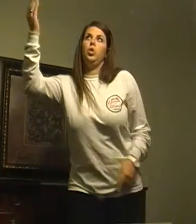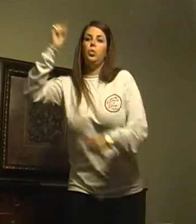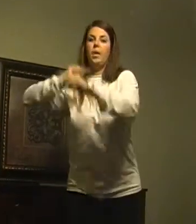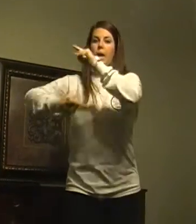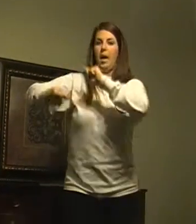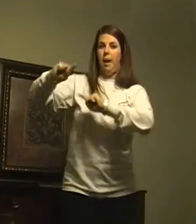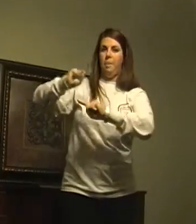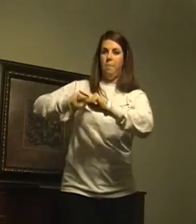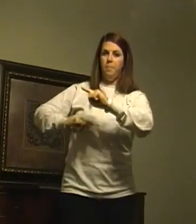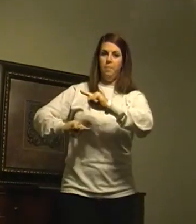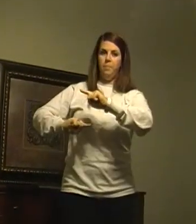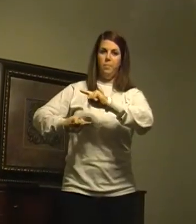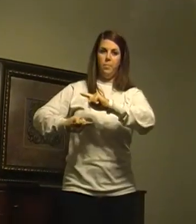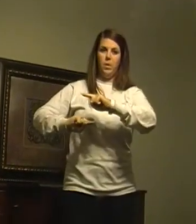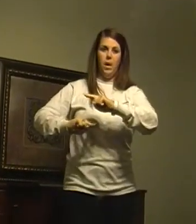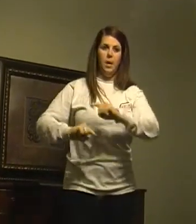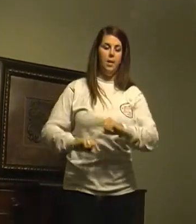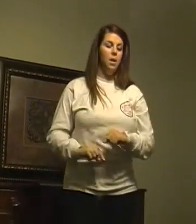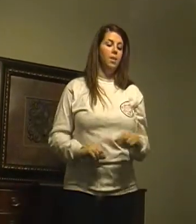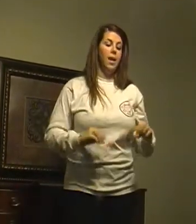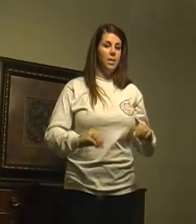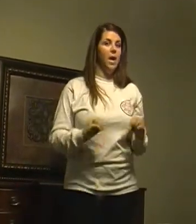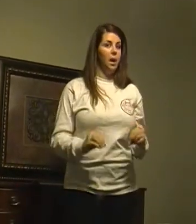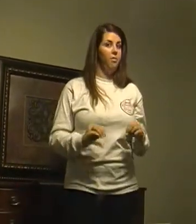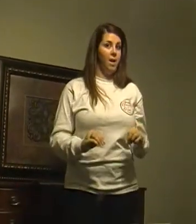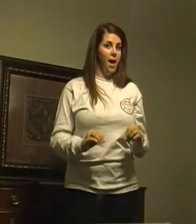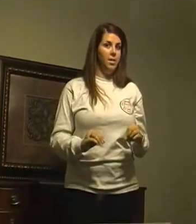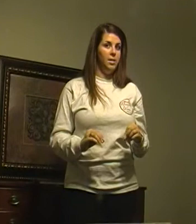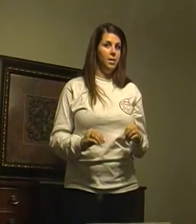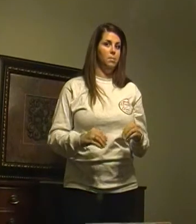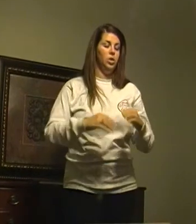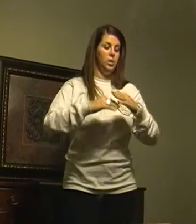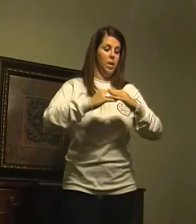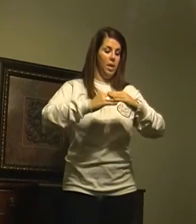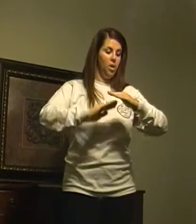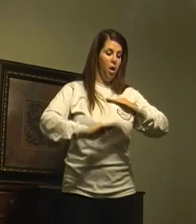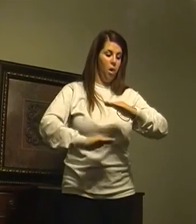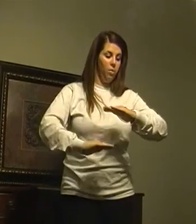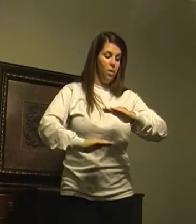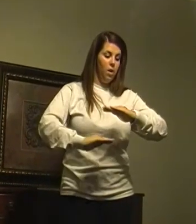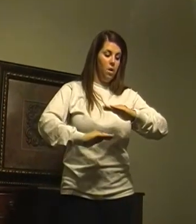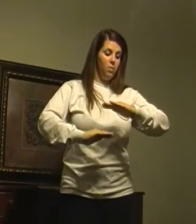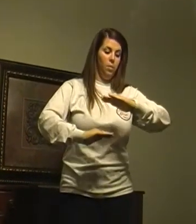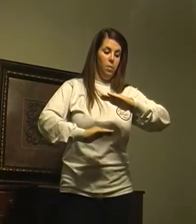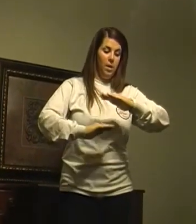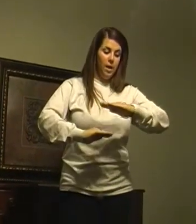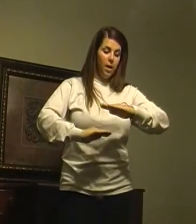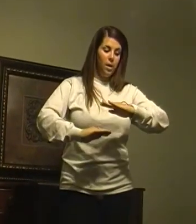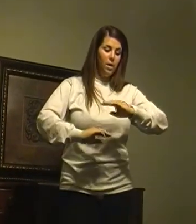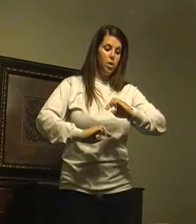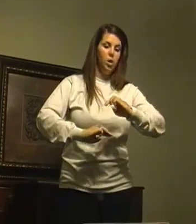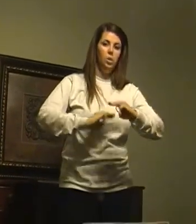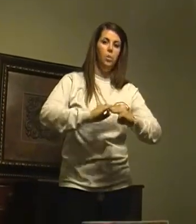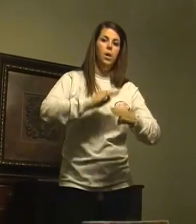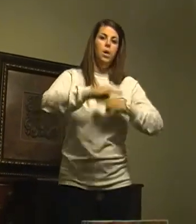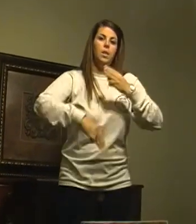you came. Okay, that's kind of fast. Just letting you know. From here to